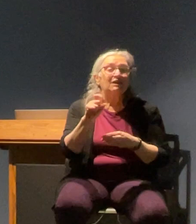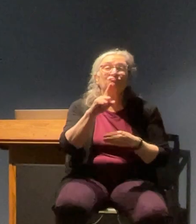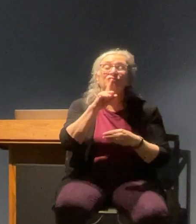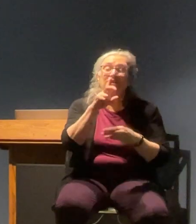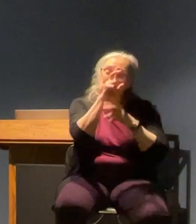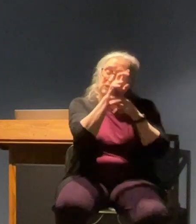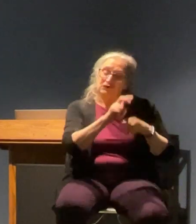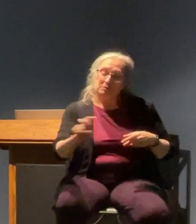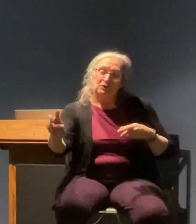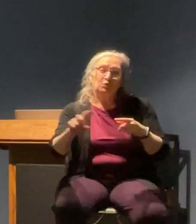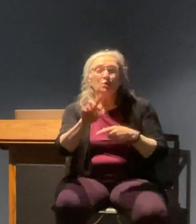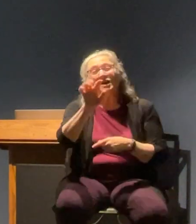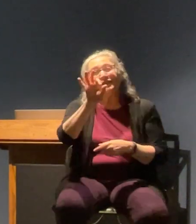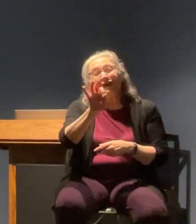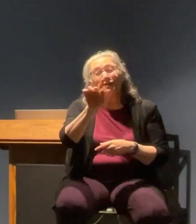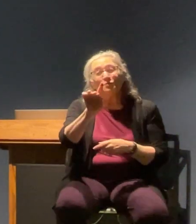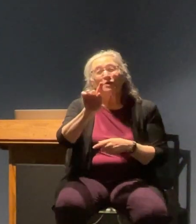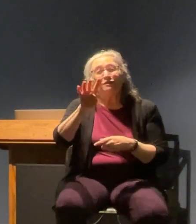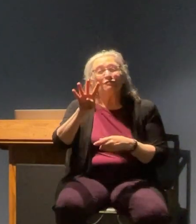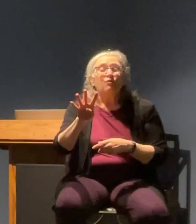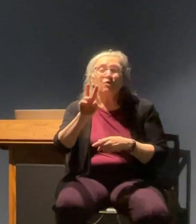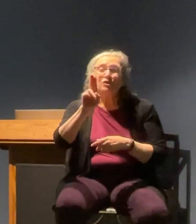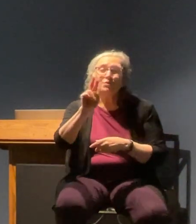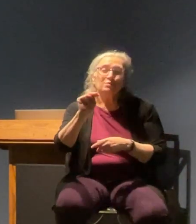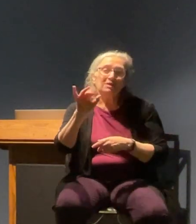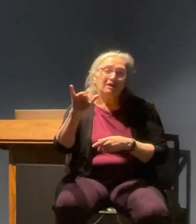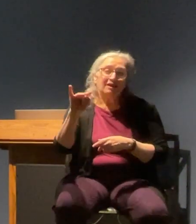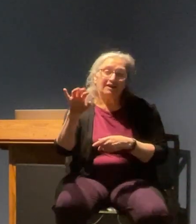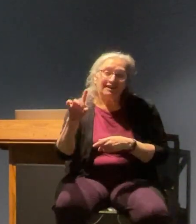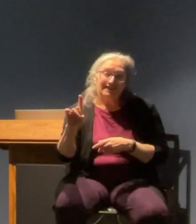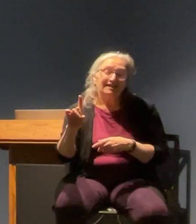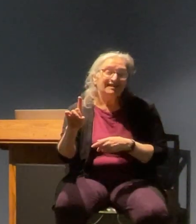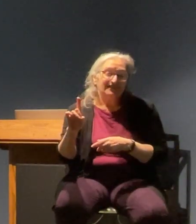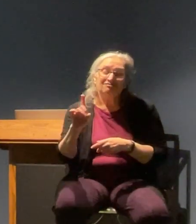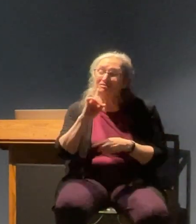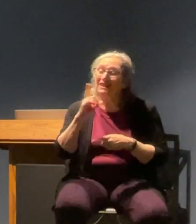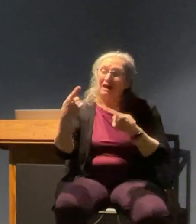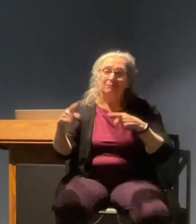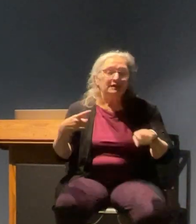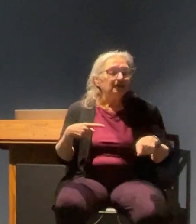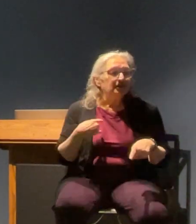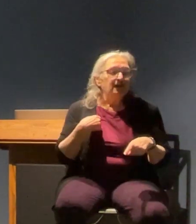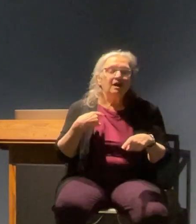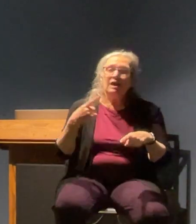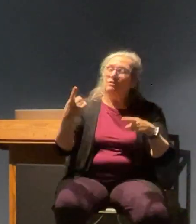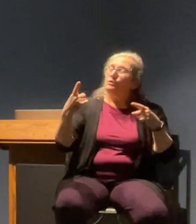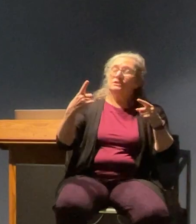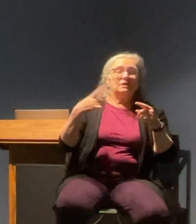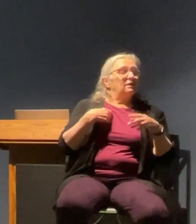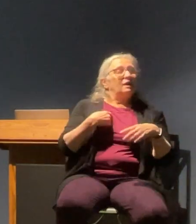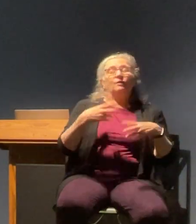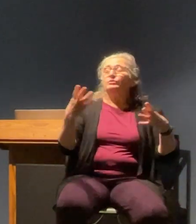happened. Home less than 10 months, at the point of my breakdown, I was broke because I'm still paying